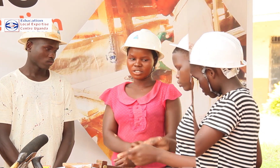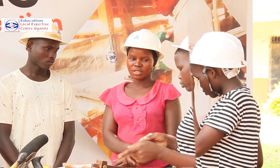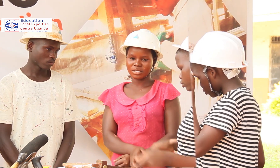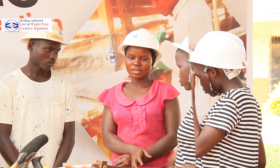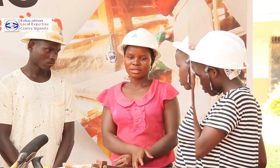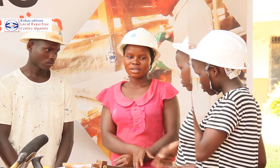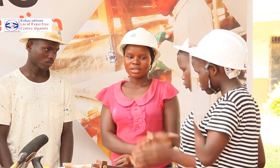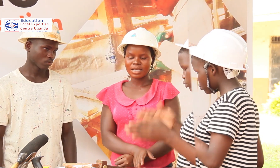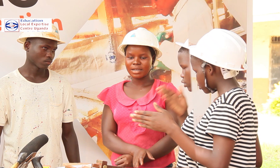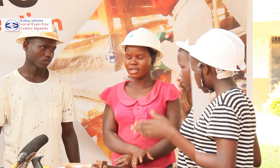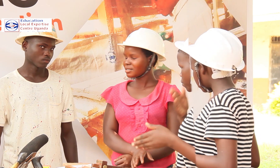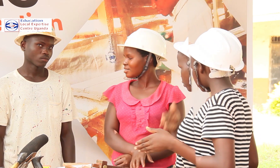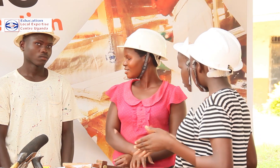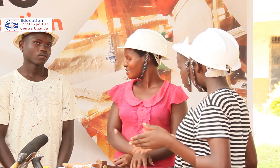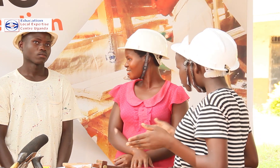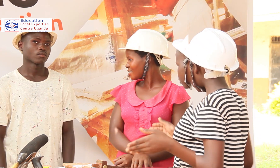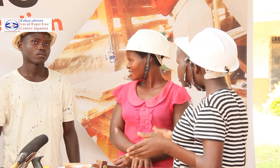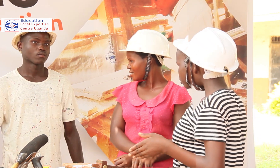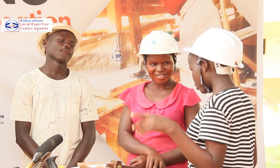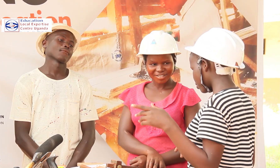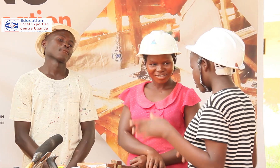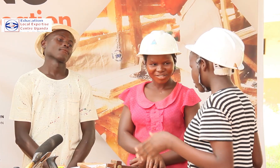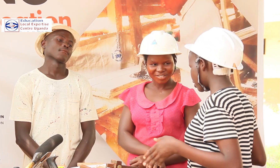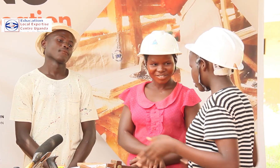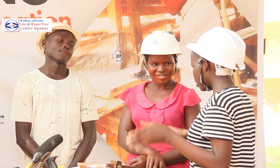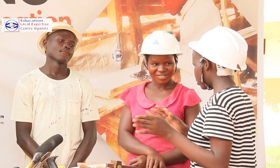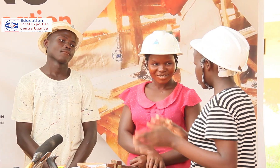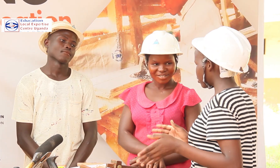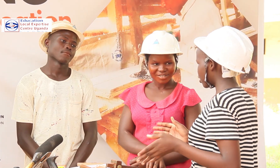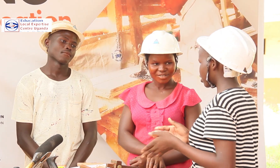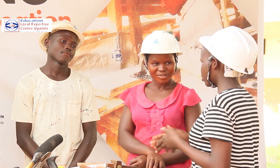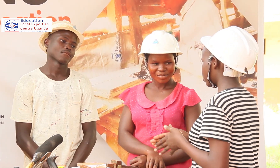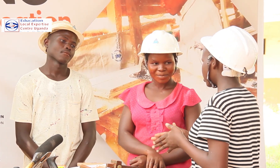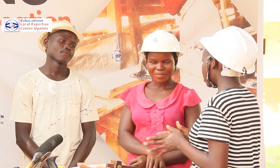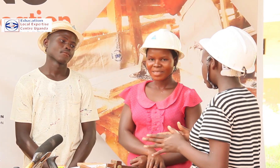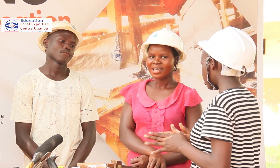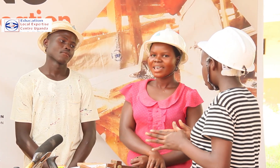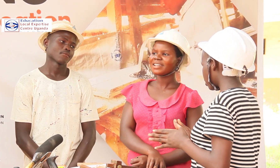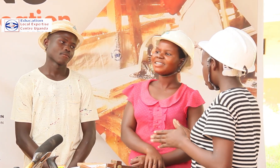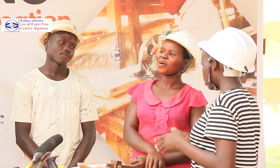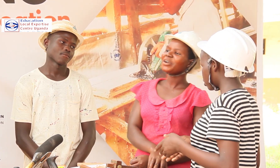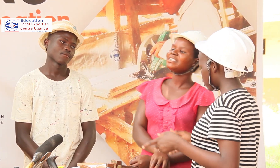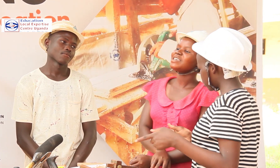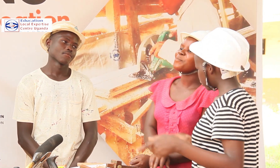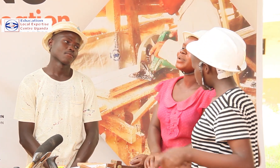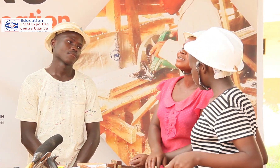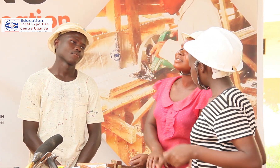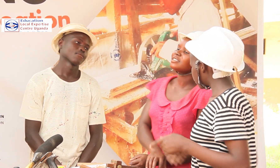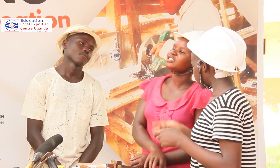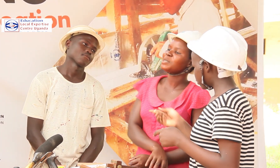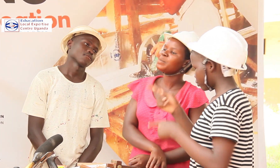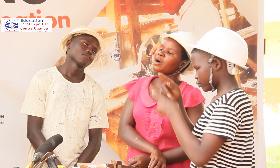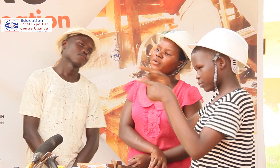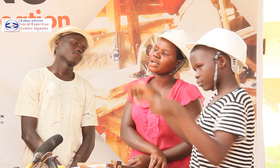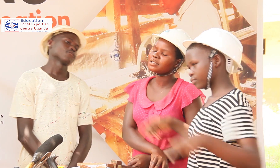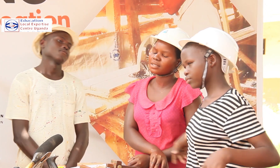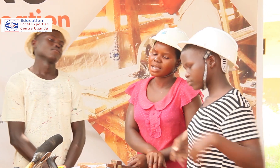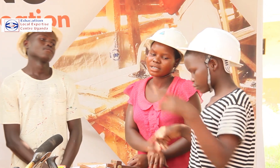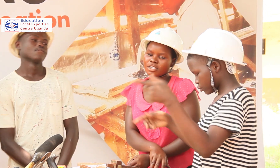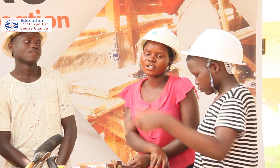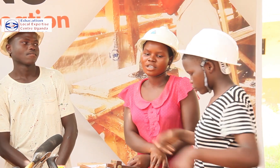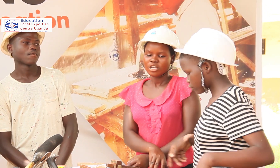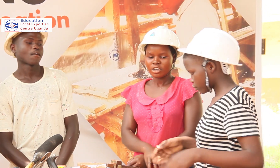finish it. The next, And the way they place that timber on